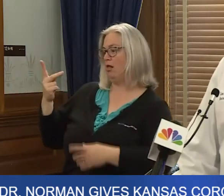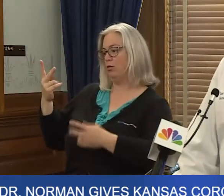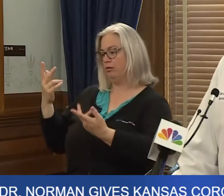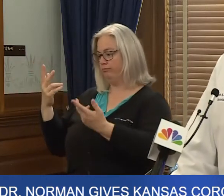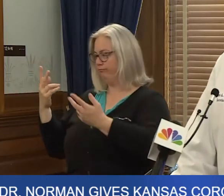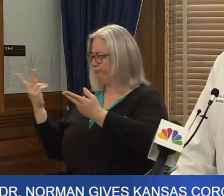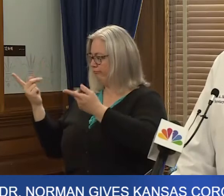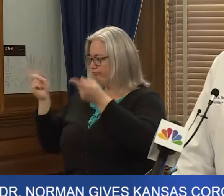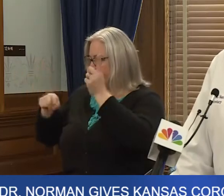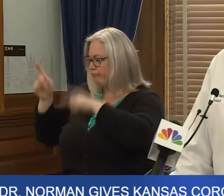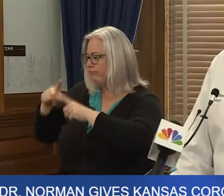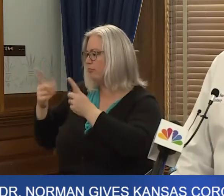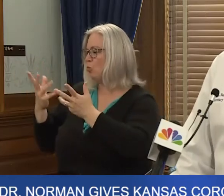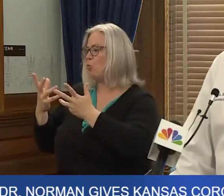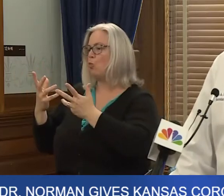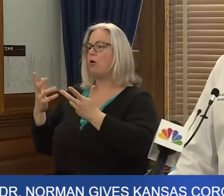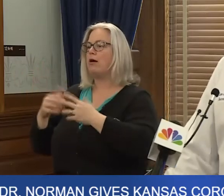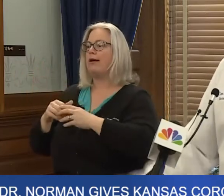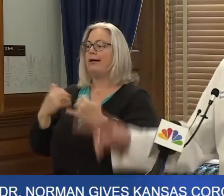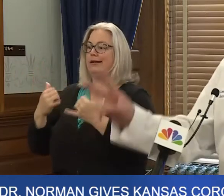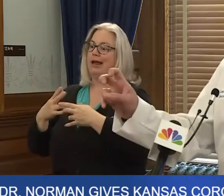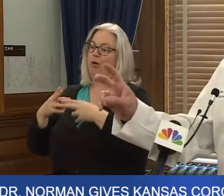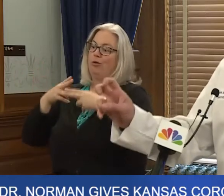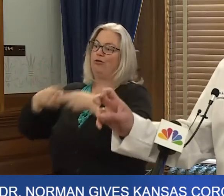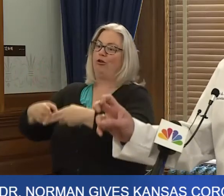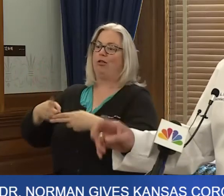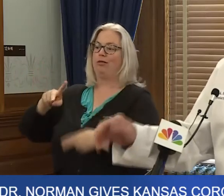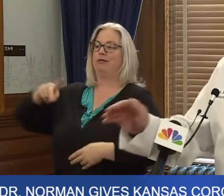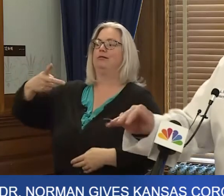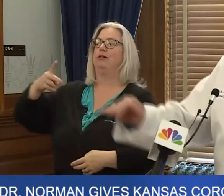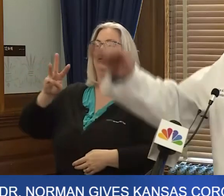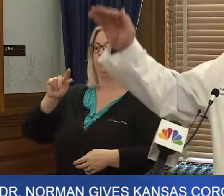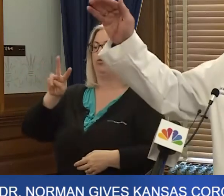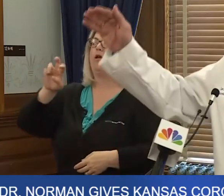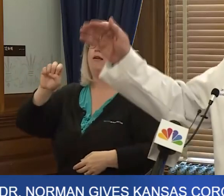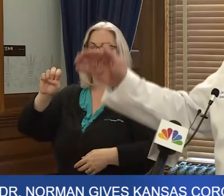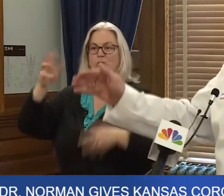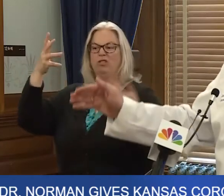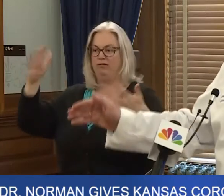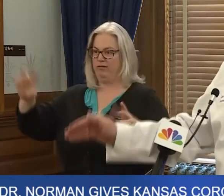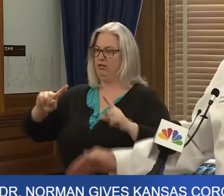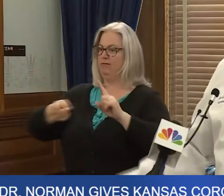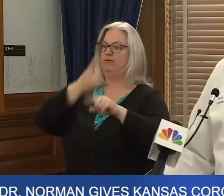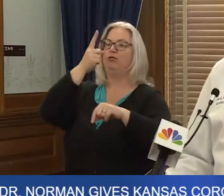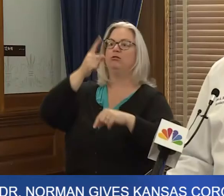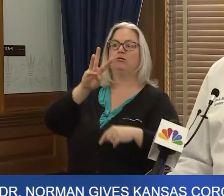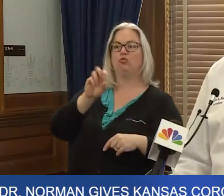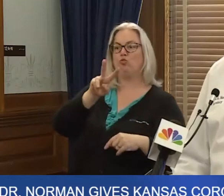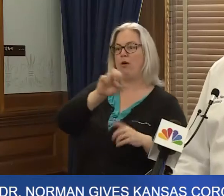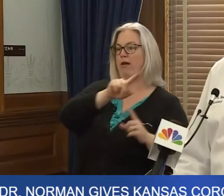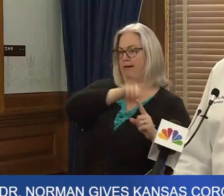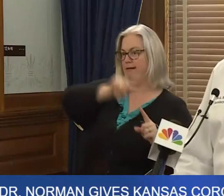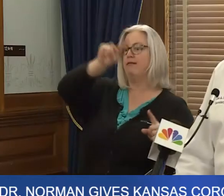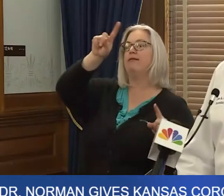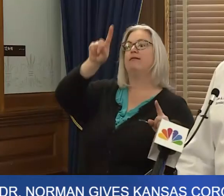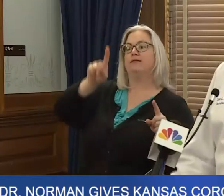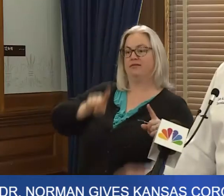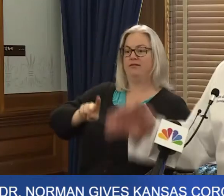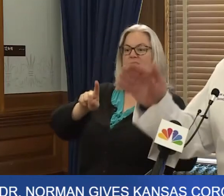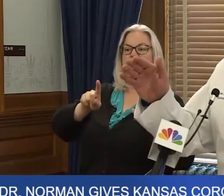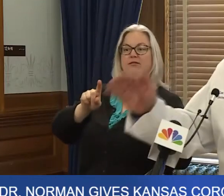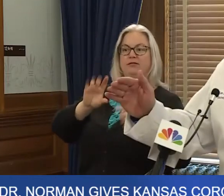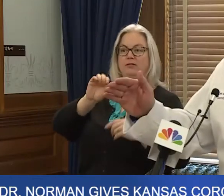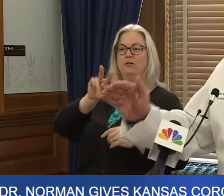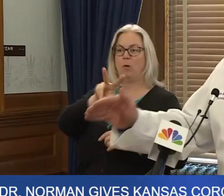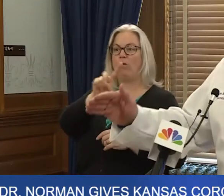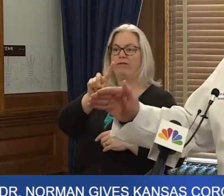toward what we're non-affectionately referring to as the second wave. We've come through the first wave of COVID-19 in the state of